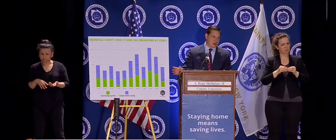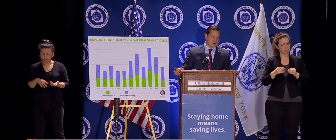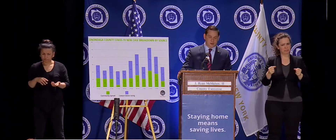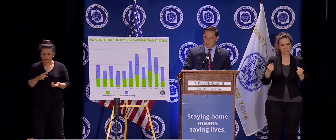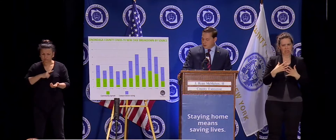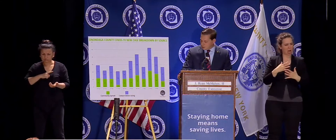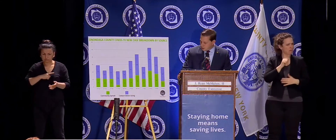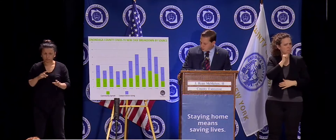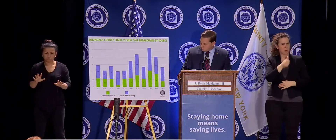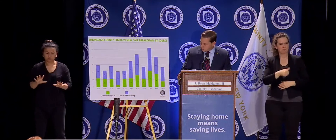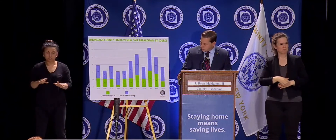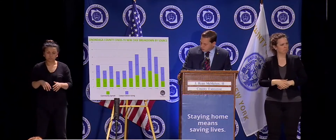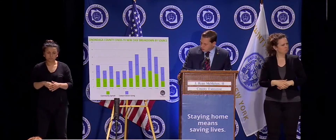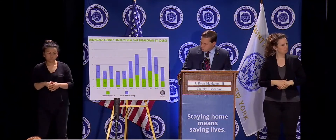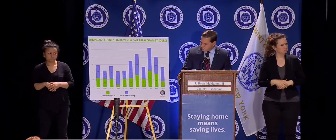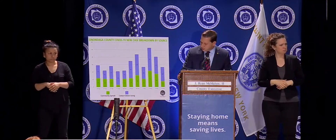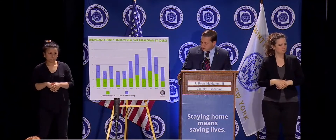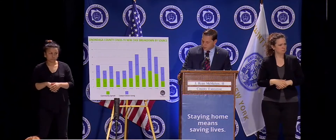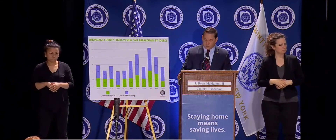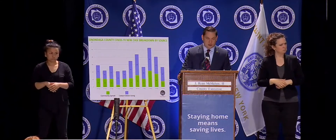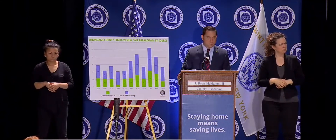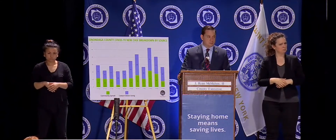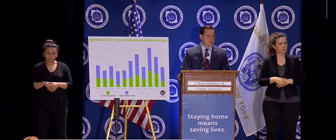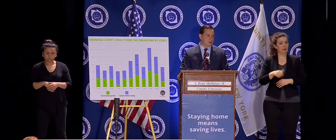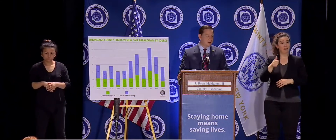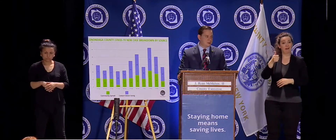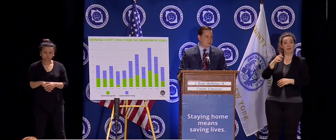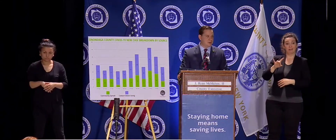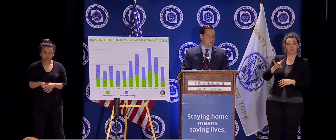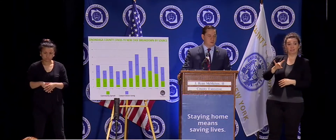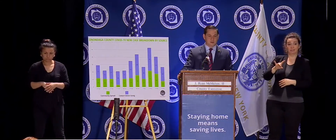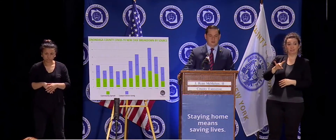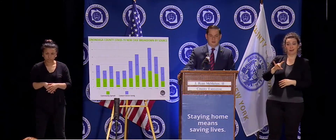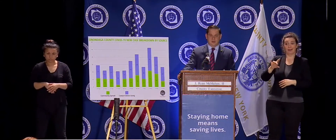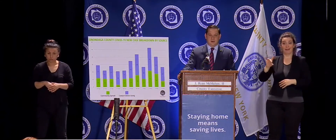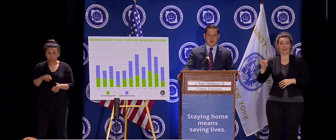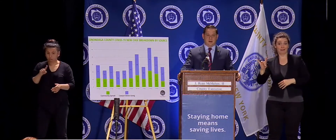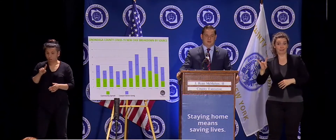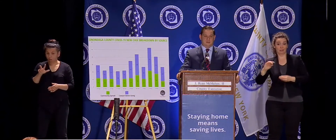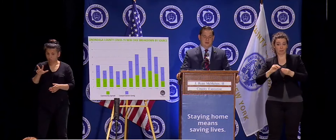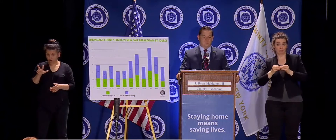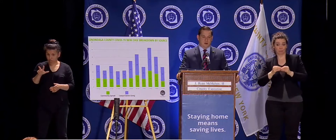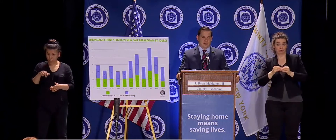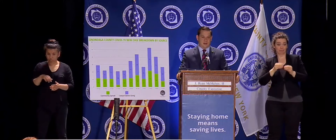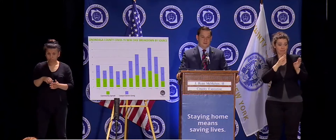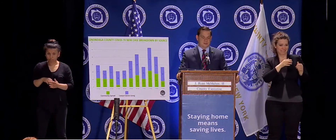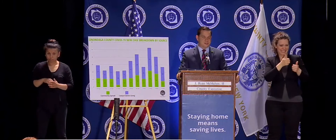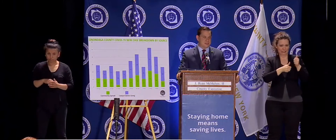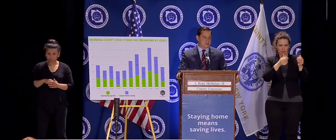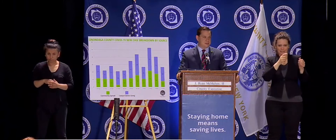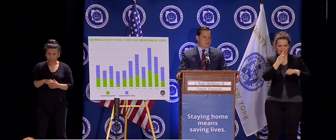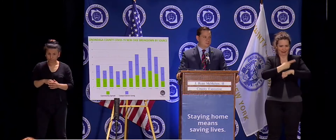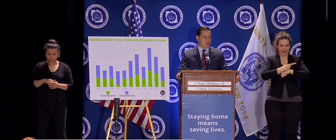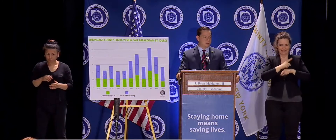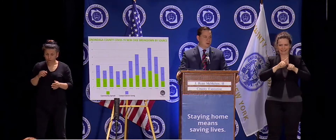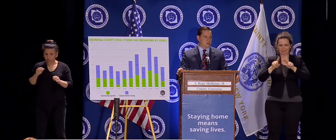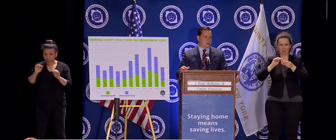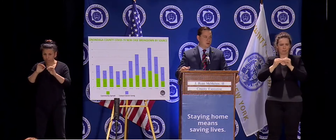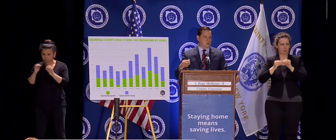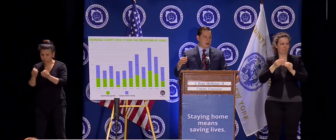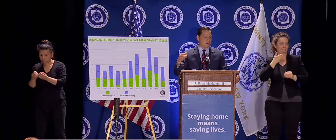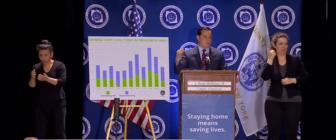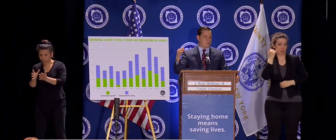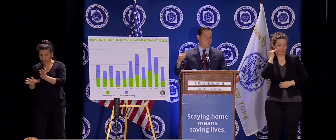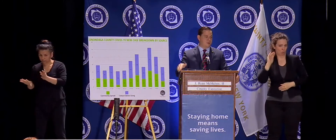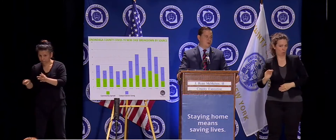different trend. 18 and 8 are better. If we can have a running average in the teens, that's pretty good when you